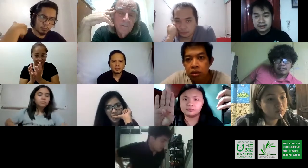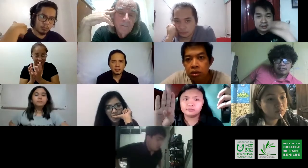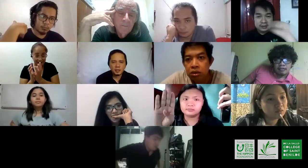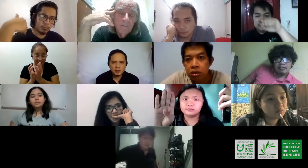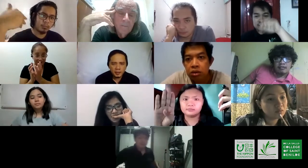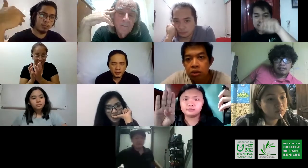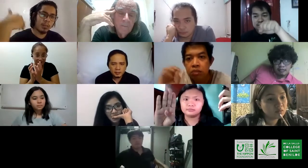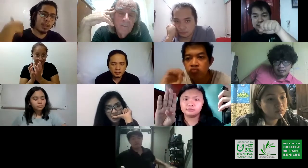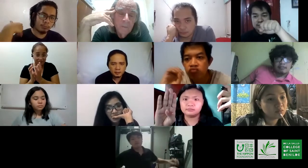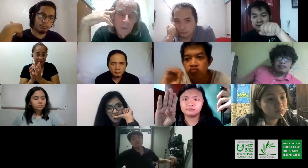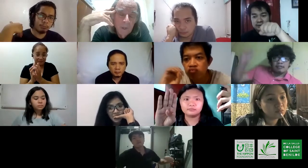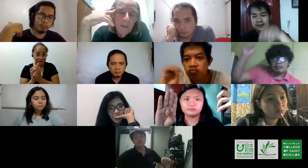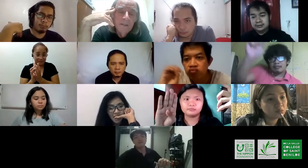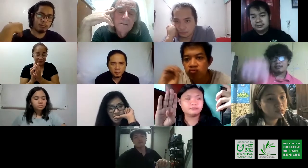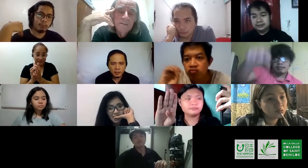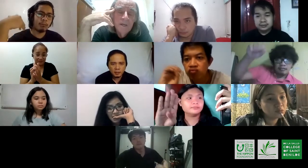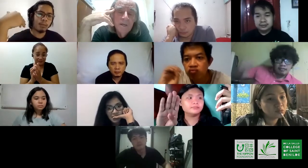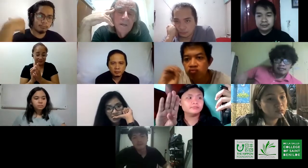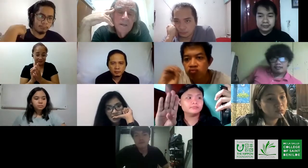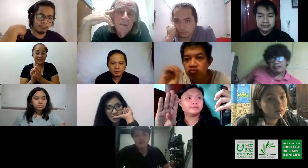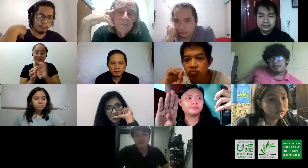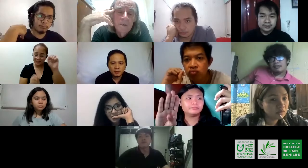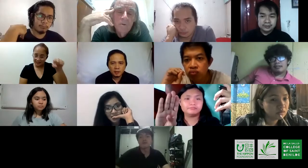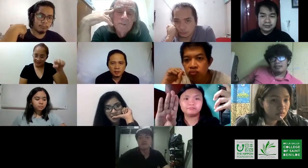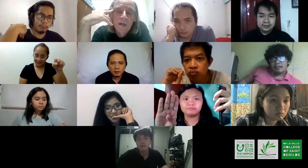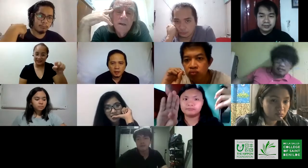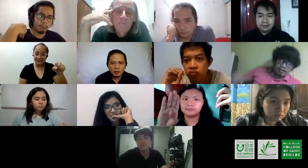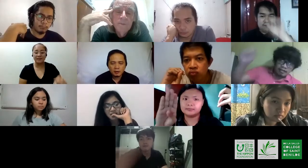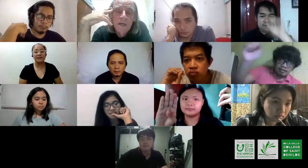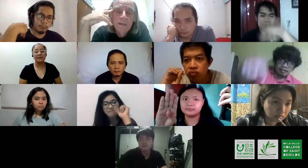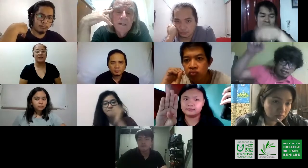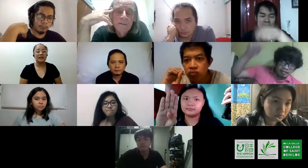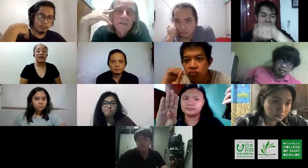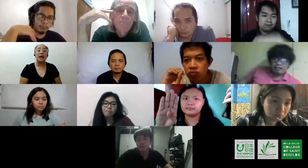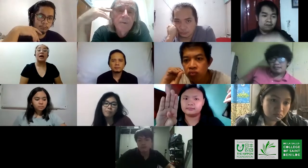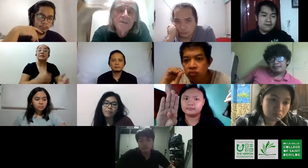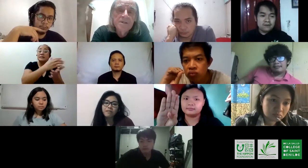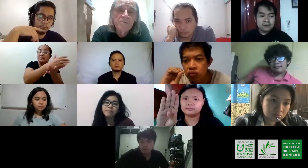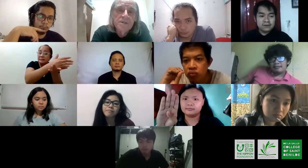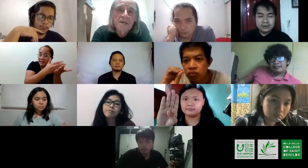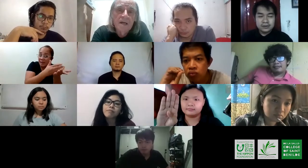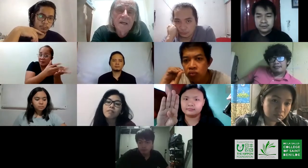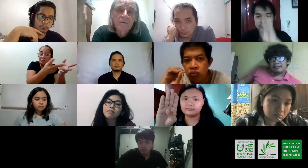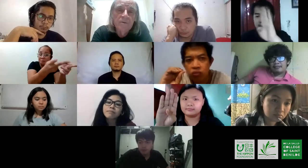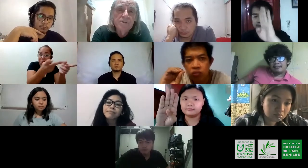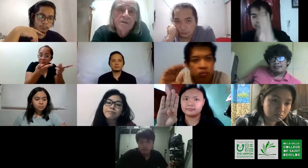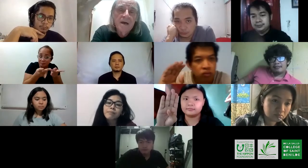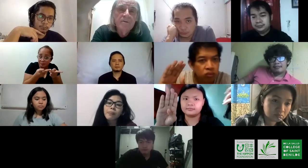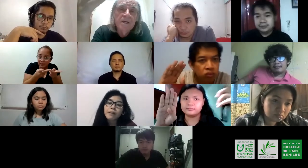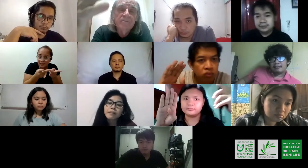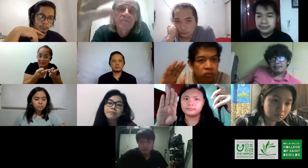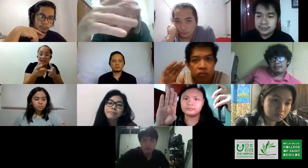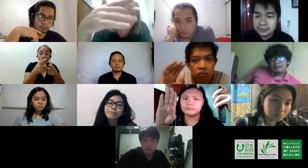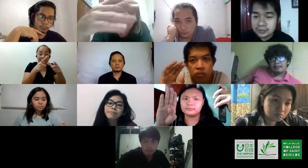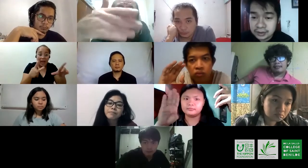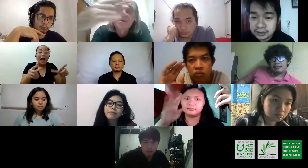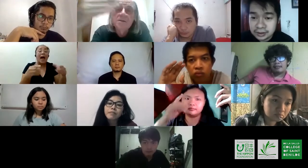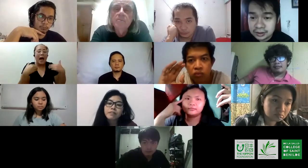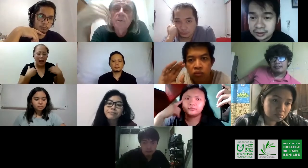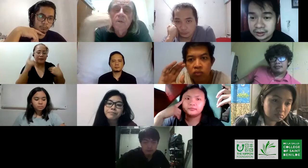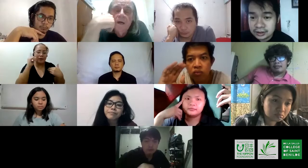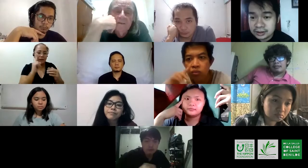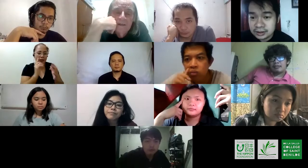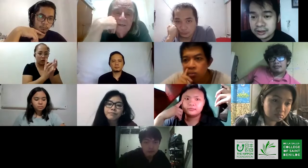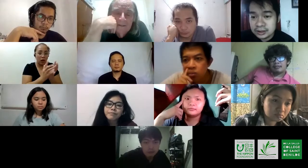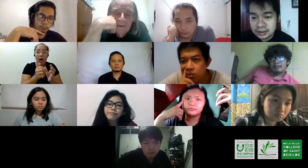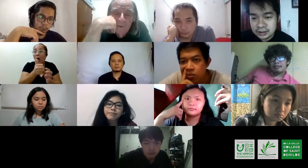Shaq is saying yes. Yes. B. So some places with sign languages have a deaf community, some